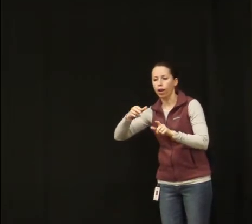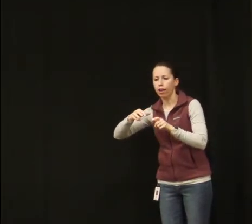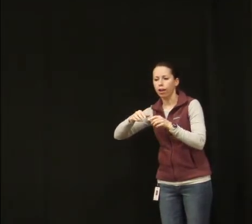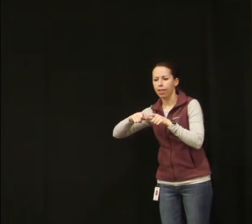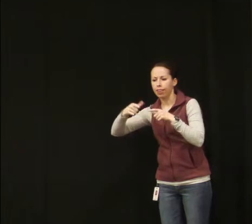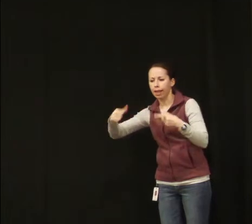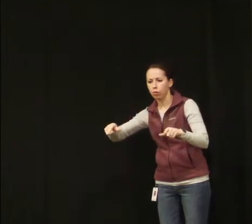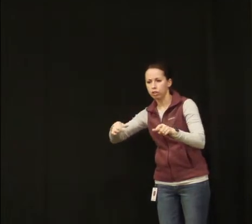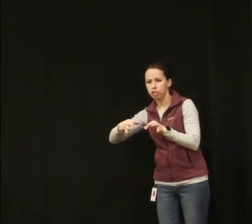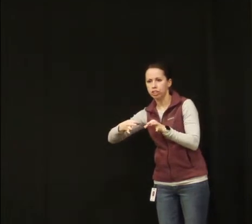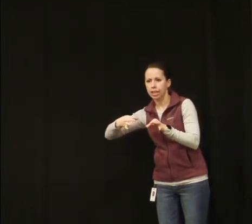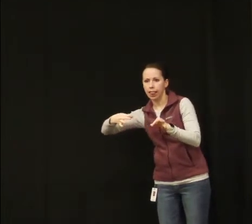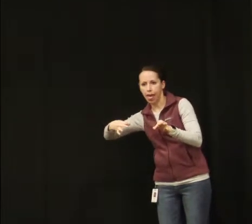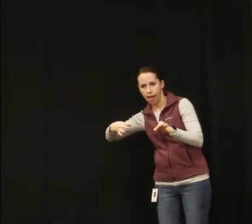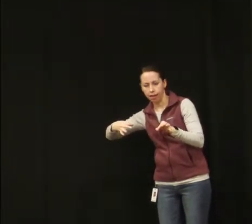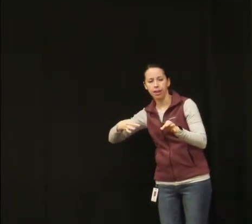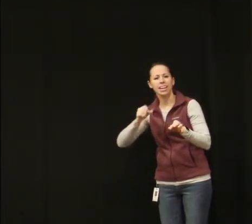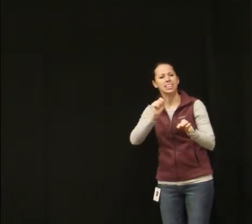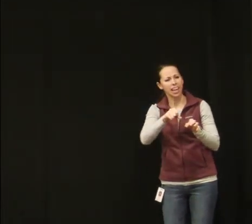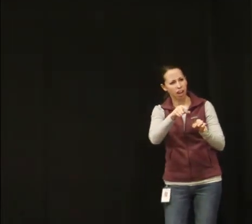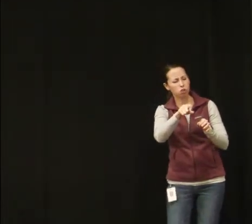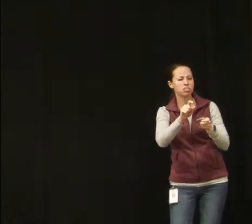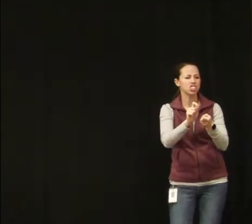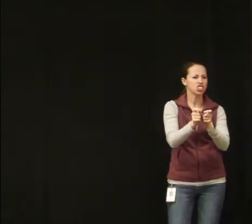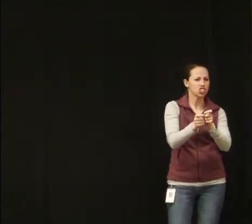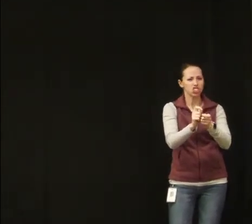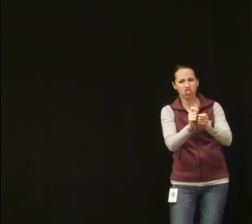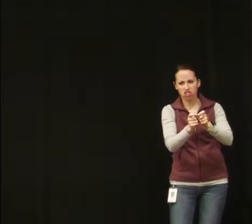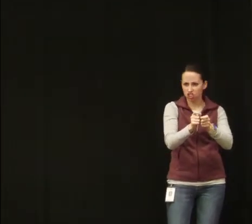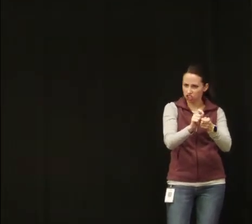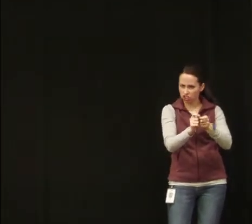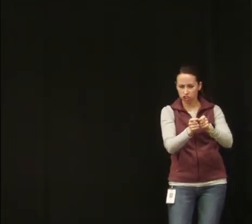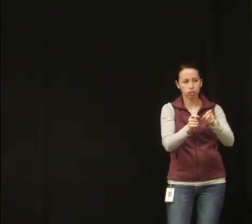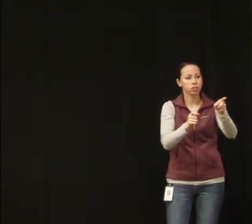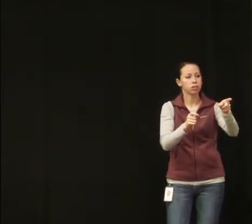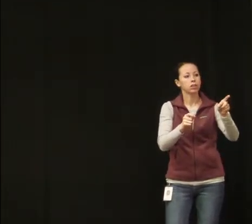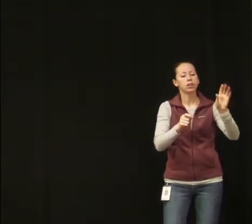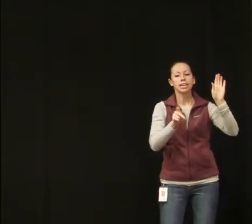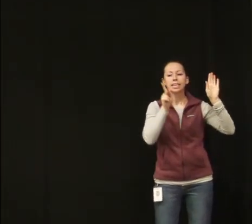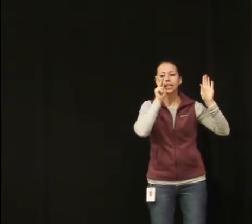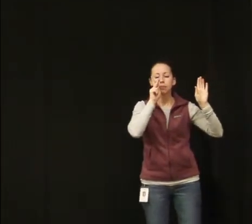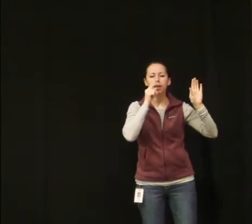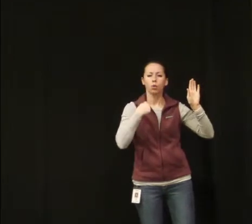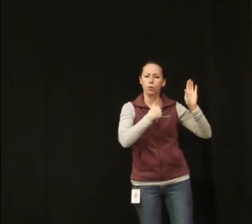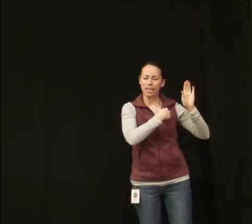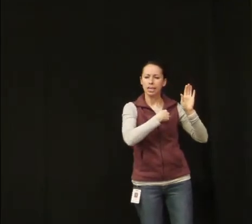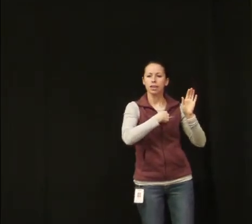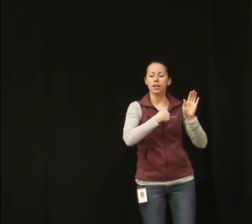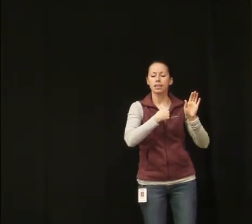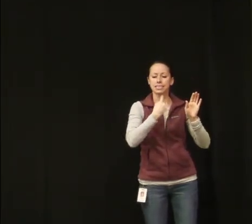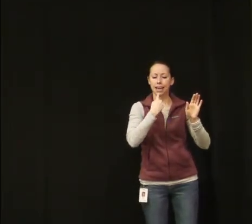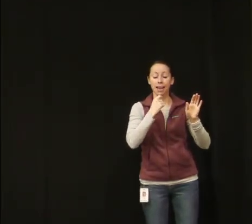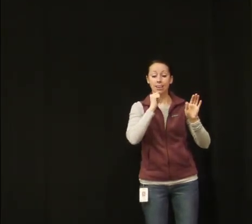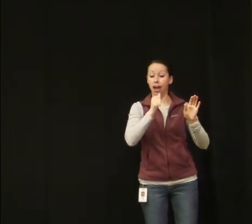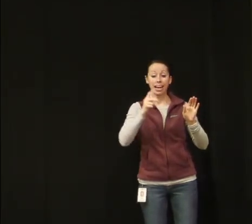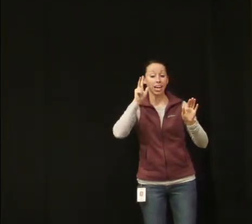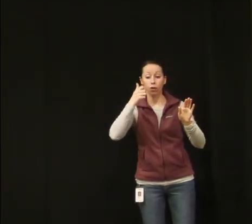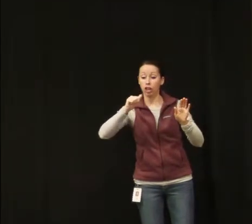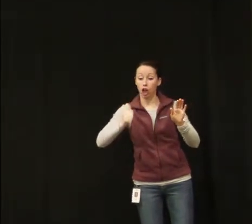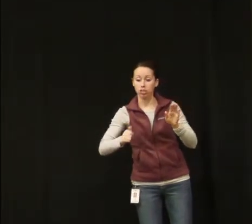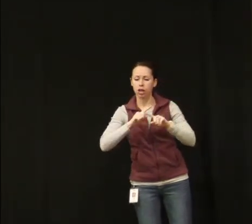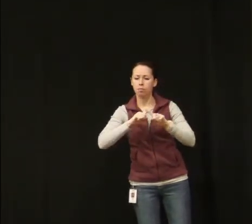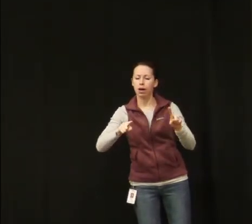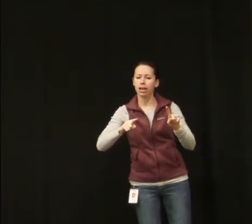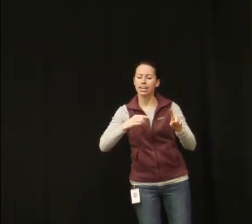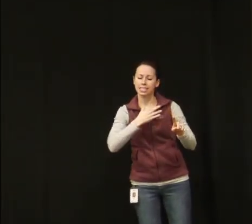it. So we are given the latitude of, I share that same, it's not the hearing loss, it's a sensory deficit or